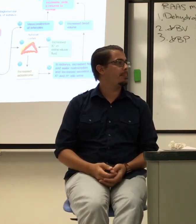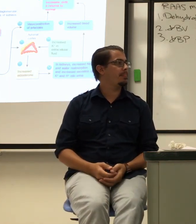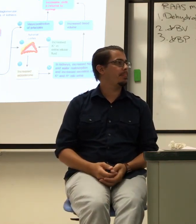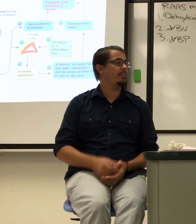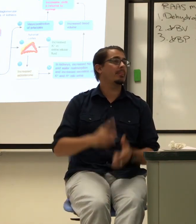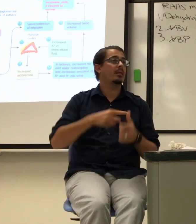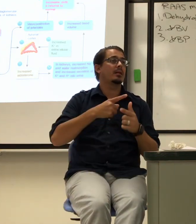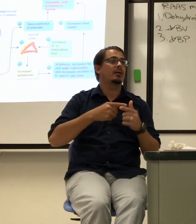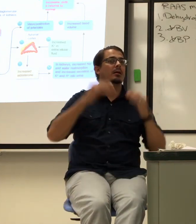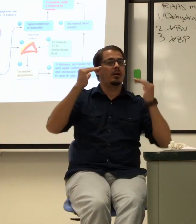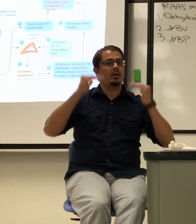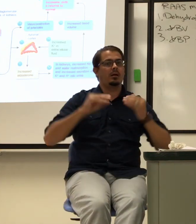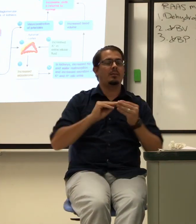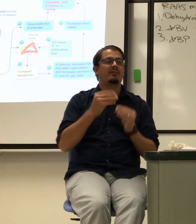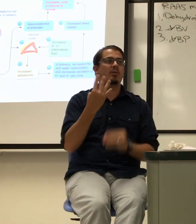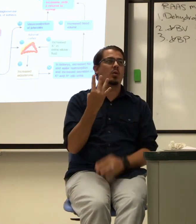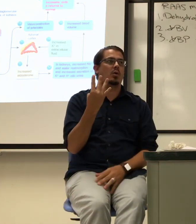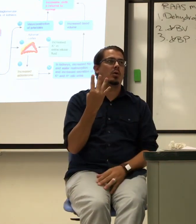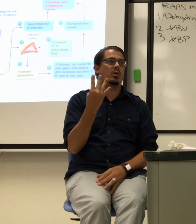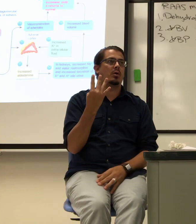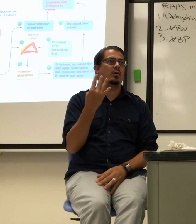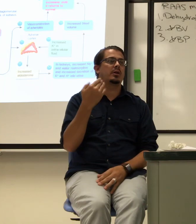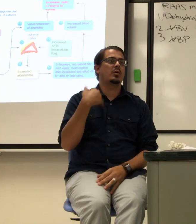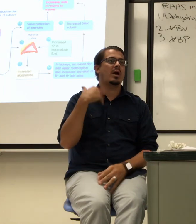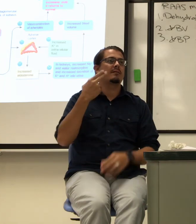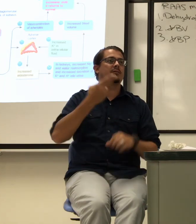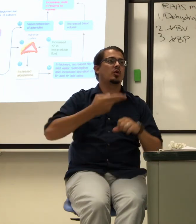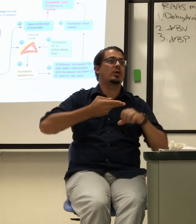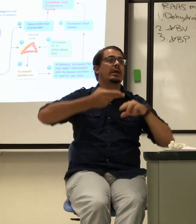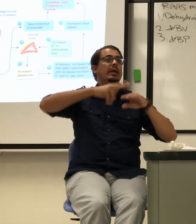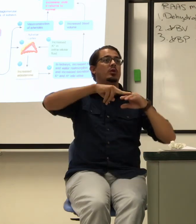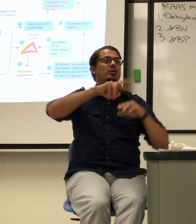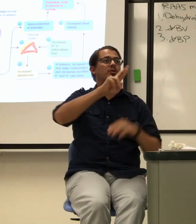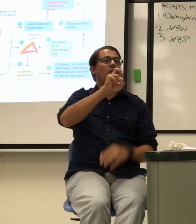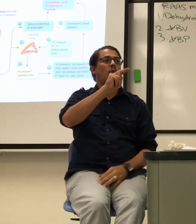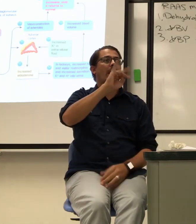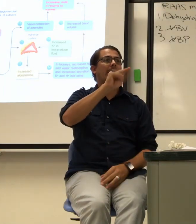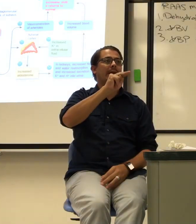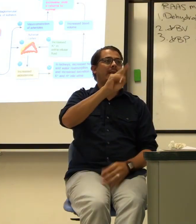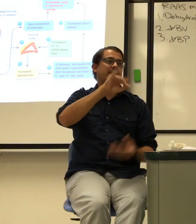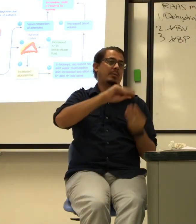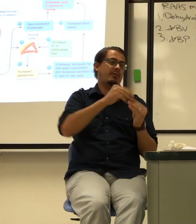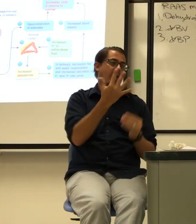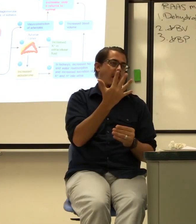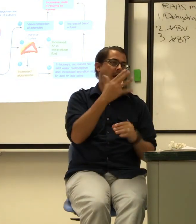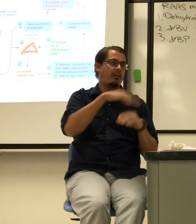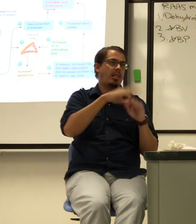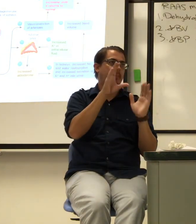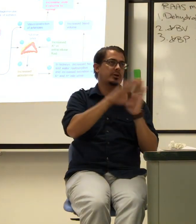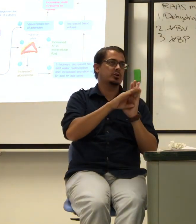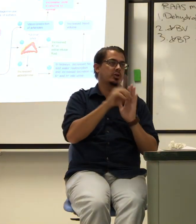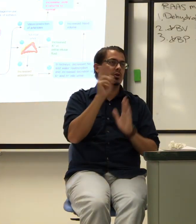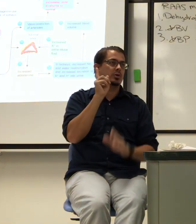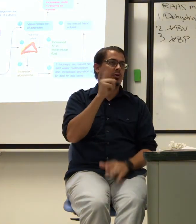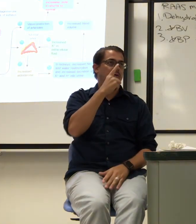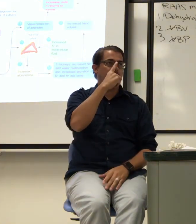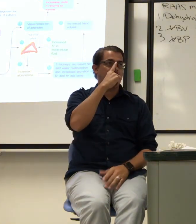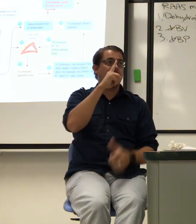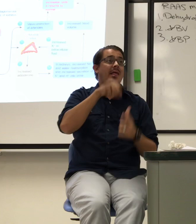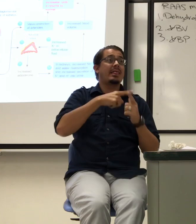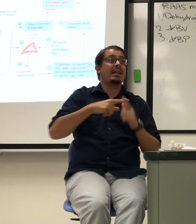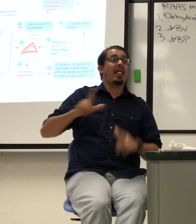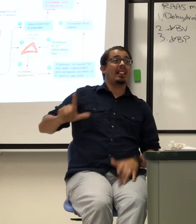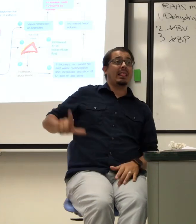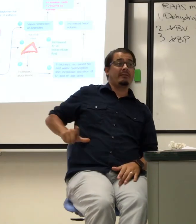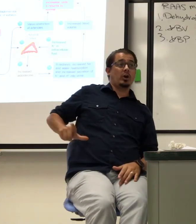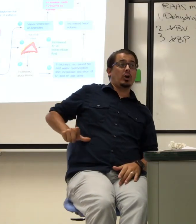once you get to number 4, and you have your increase in renin, which is number 5 on that figure, the liver